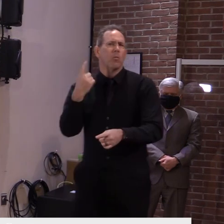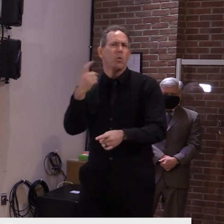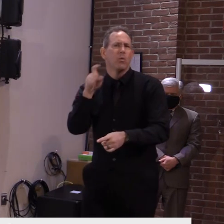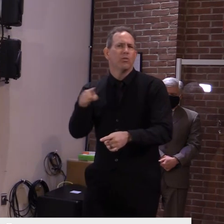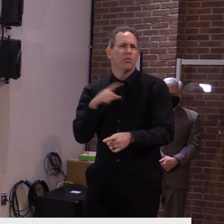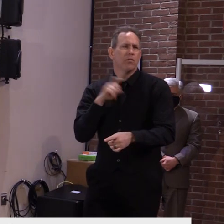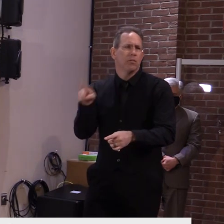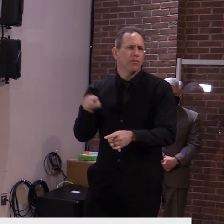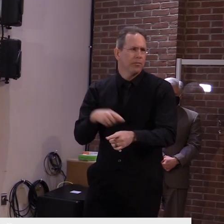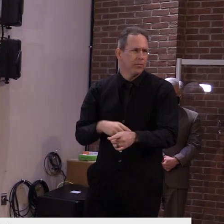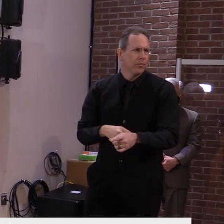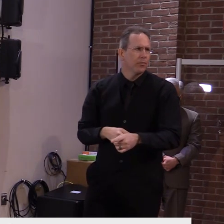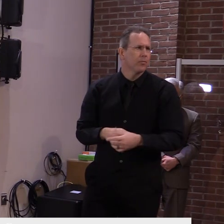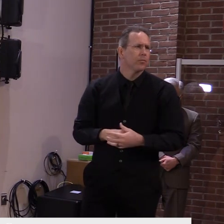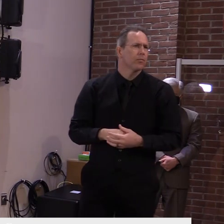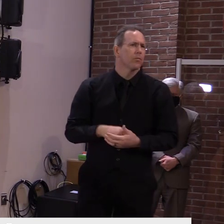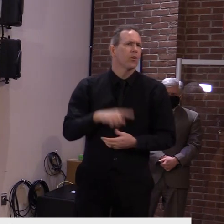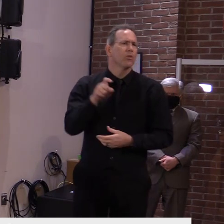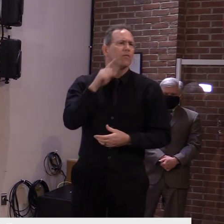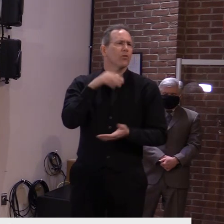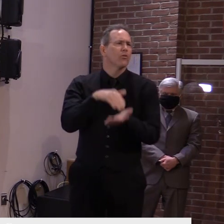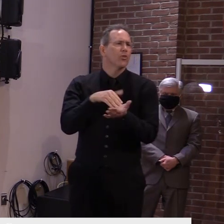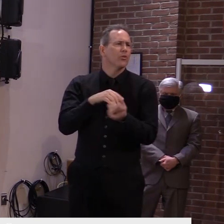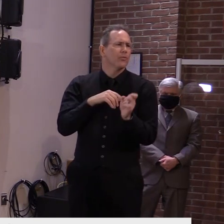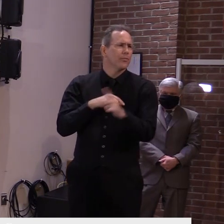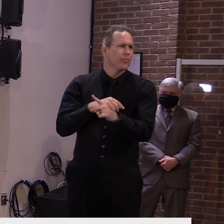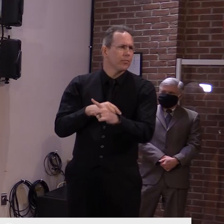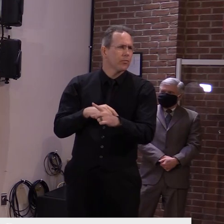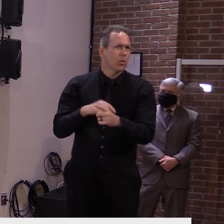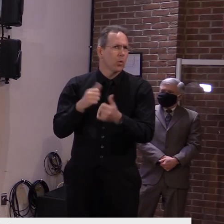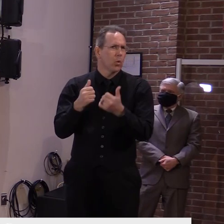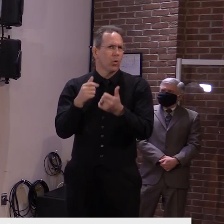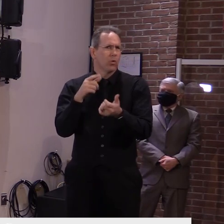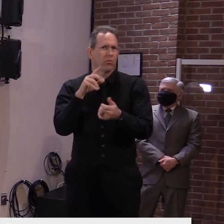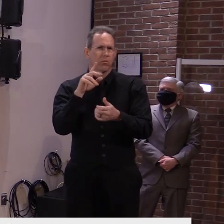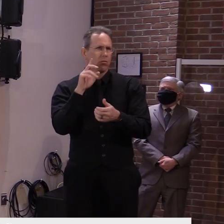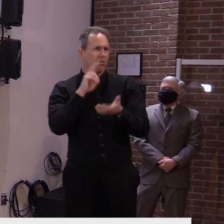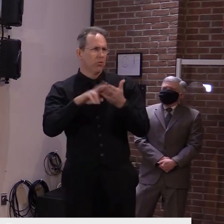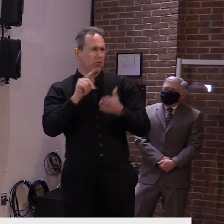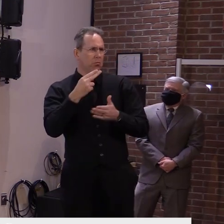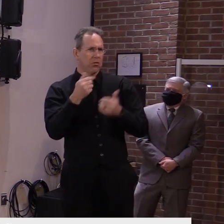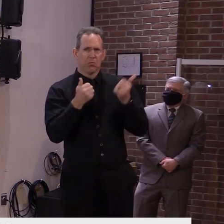I believe Secretary Smith are over 65, sorry, Mike, if I